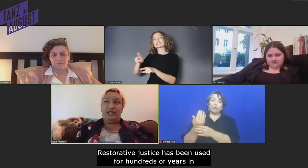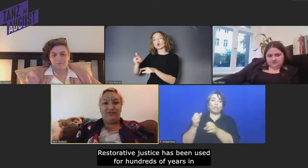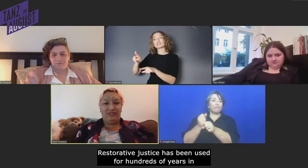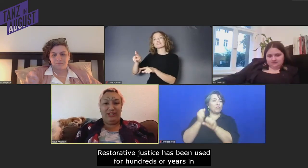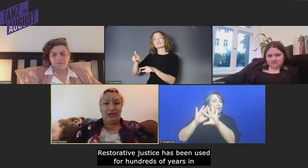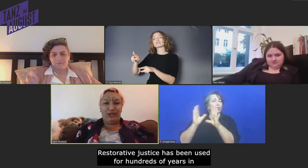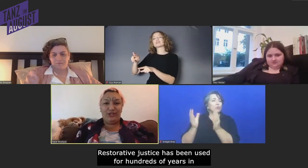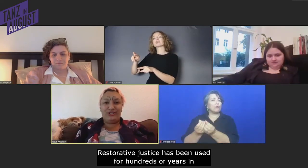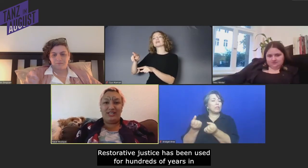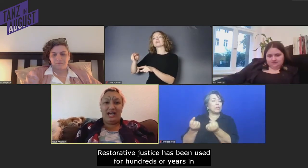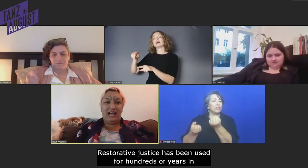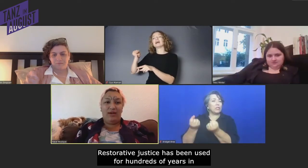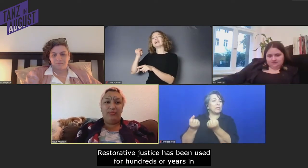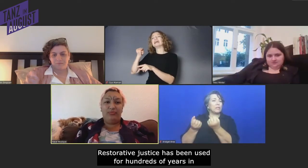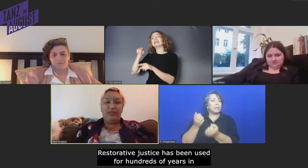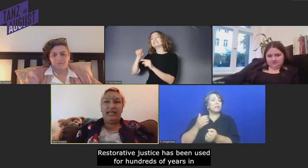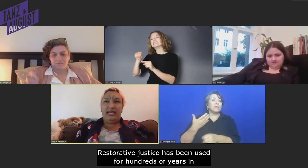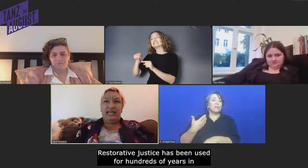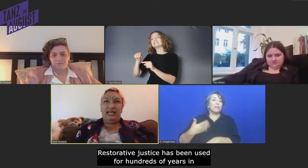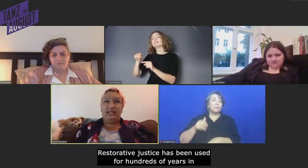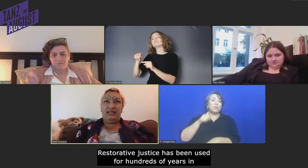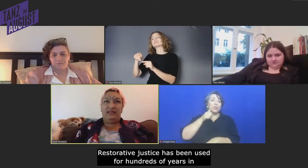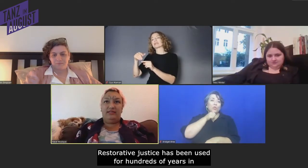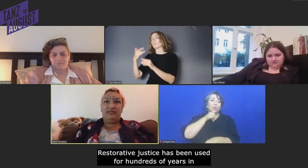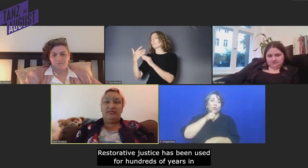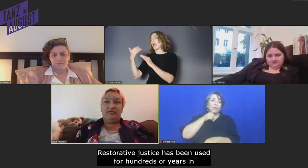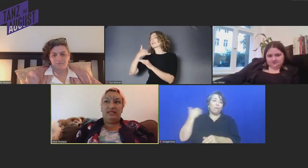of years in